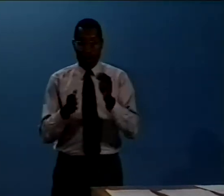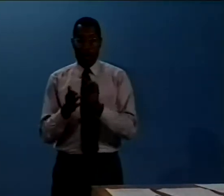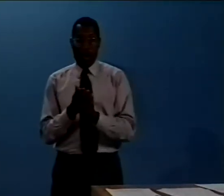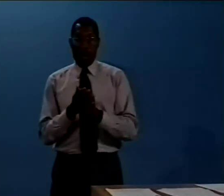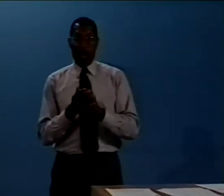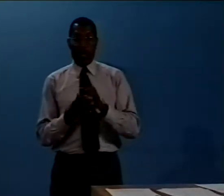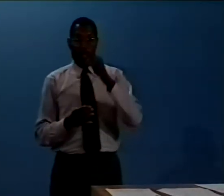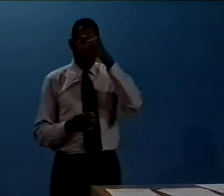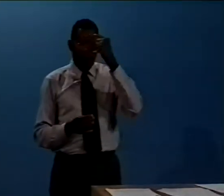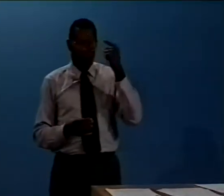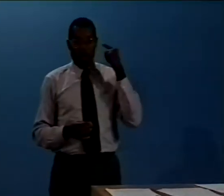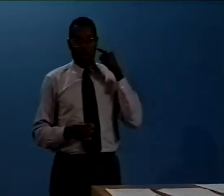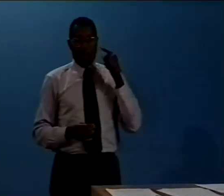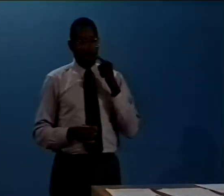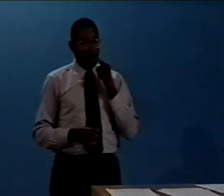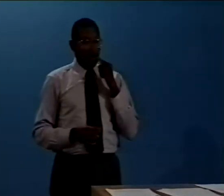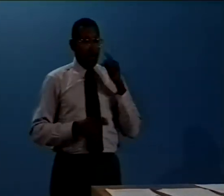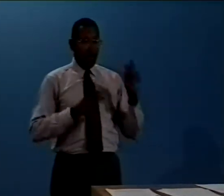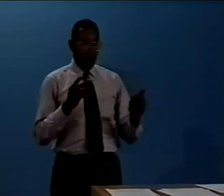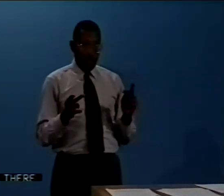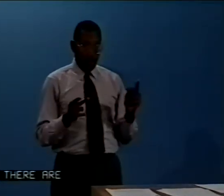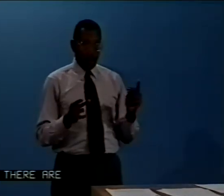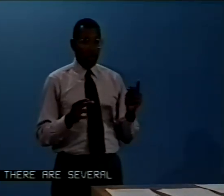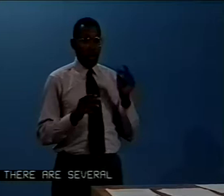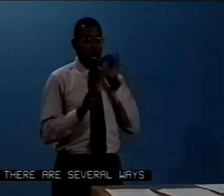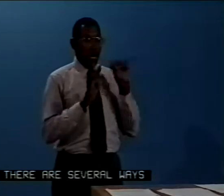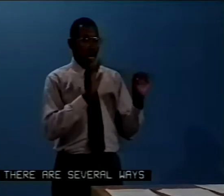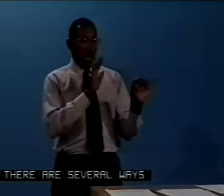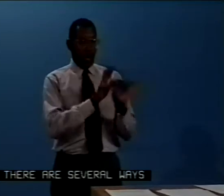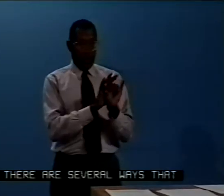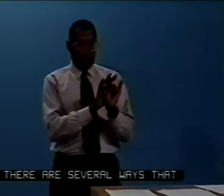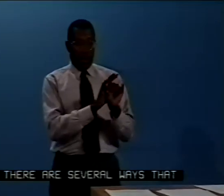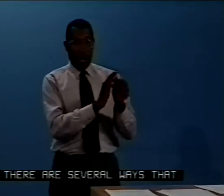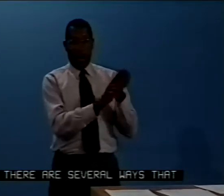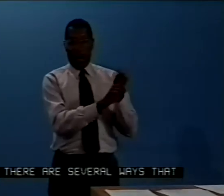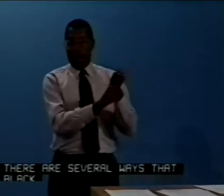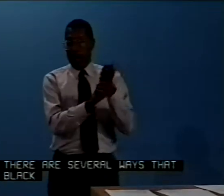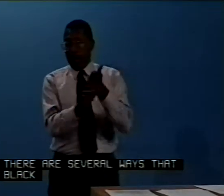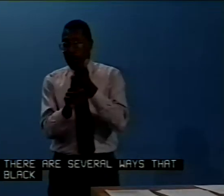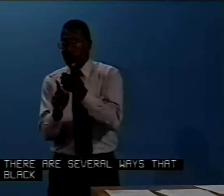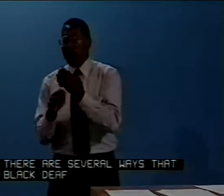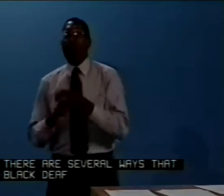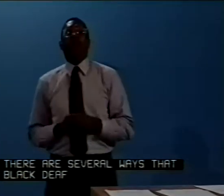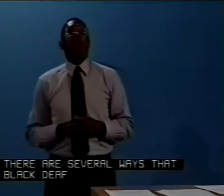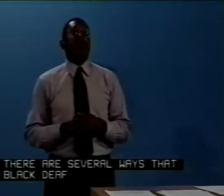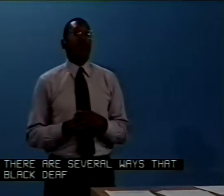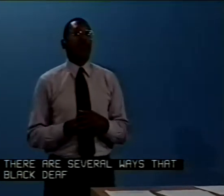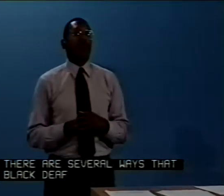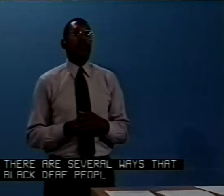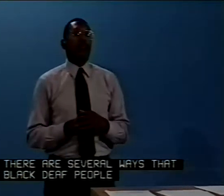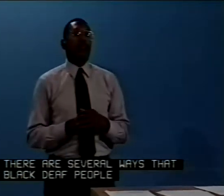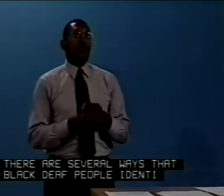There are several ways that black deaf people identify themselves.